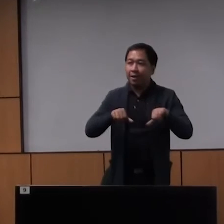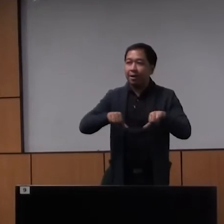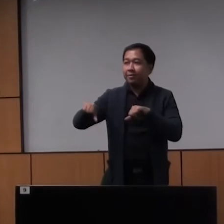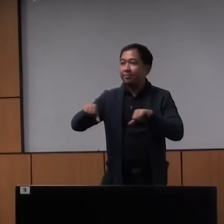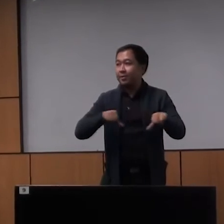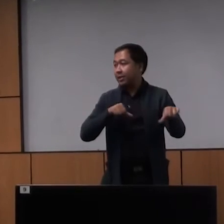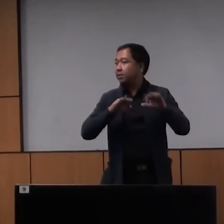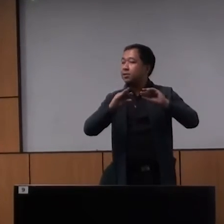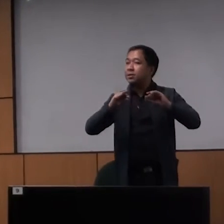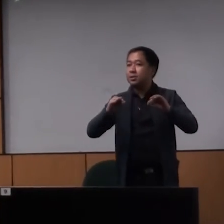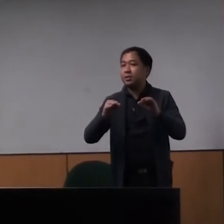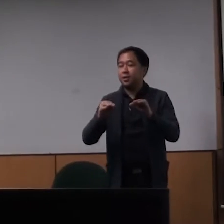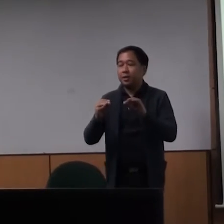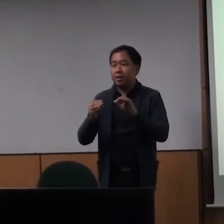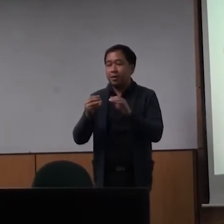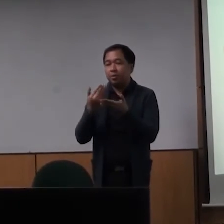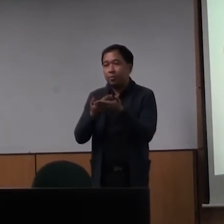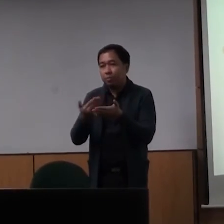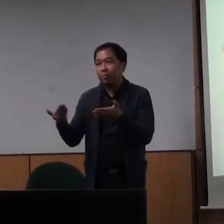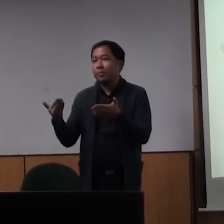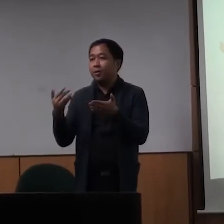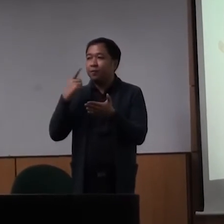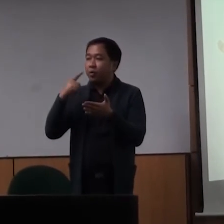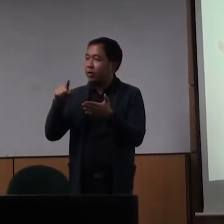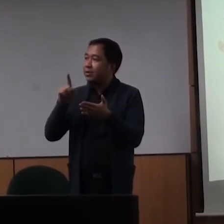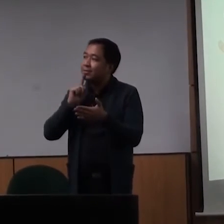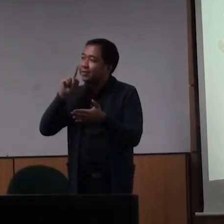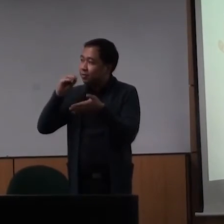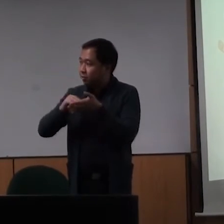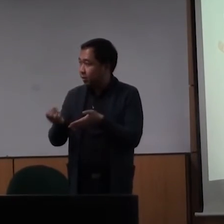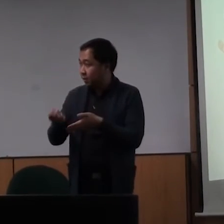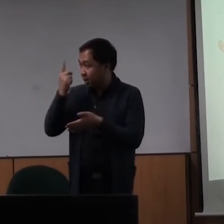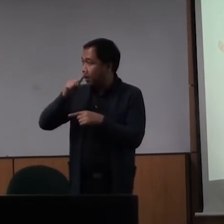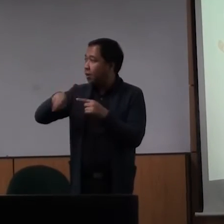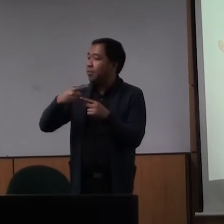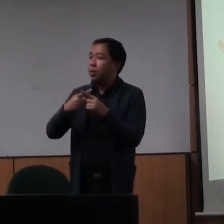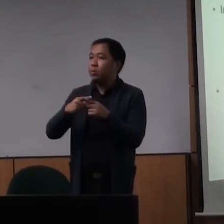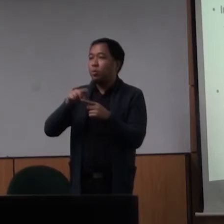Tool on Deaf Students' Comprehension of Full Languages.